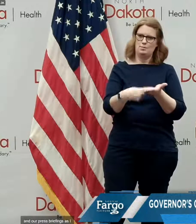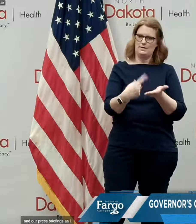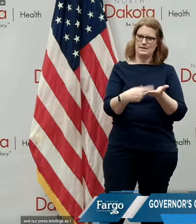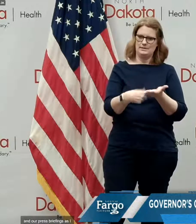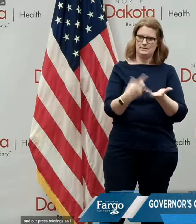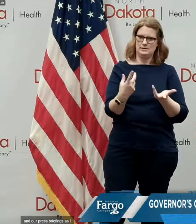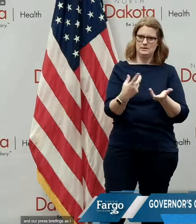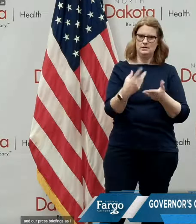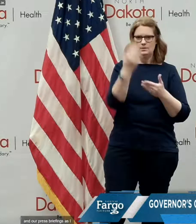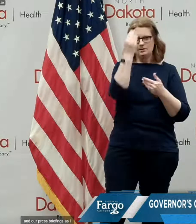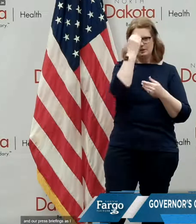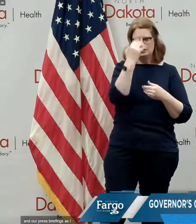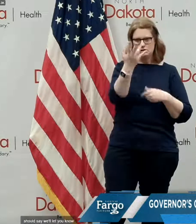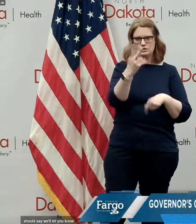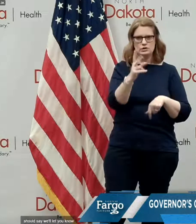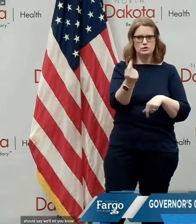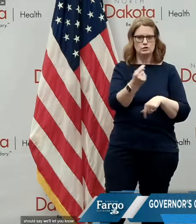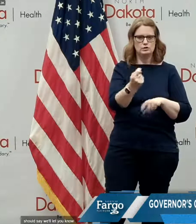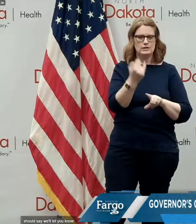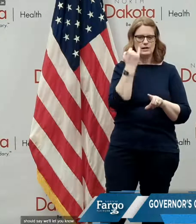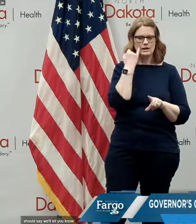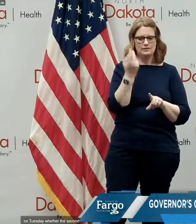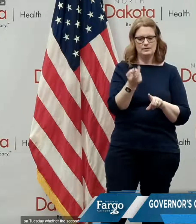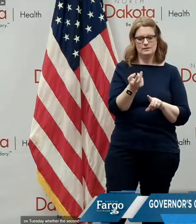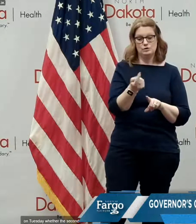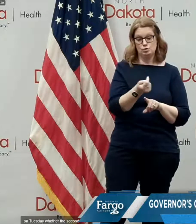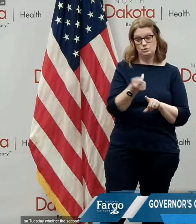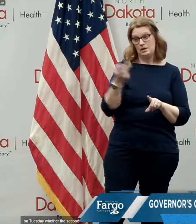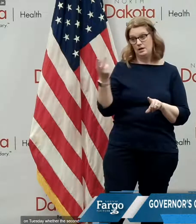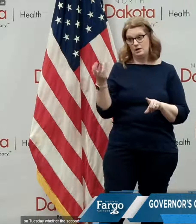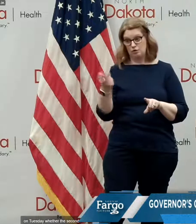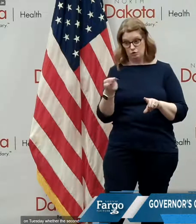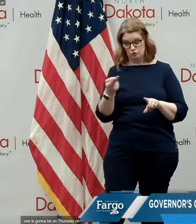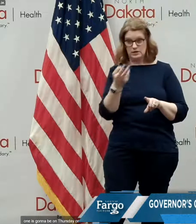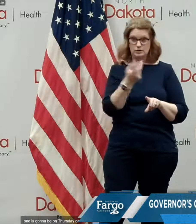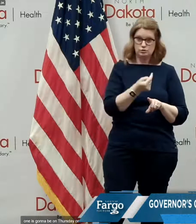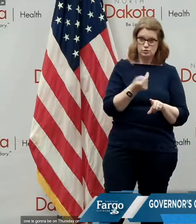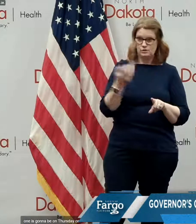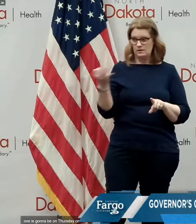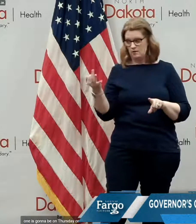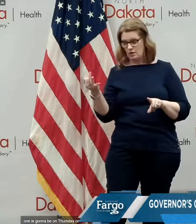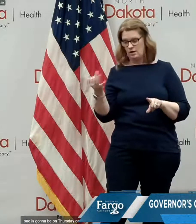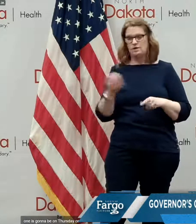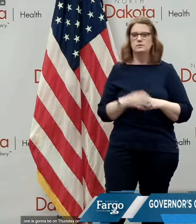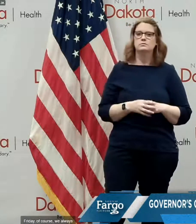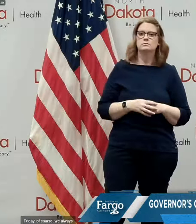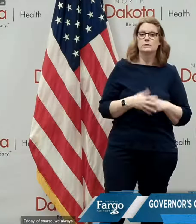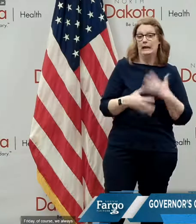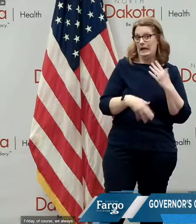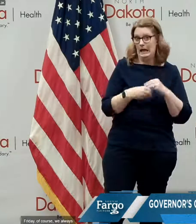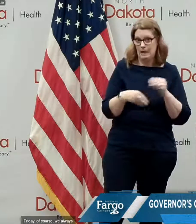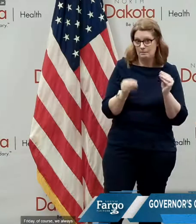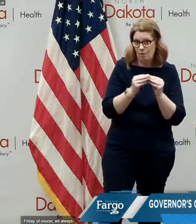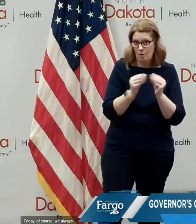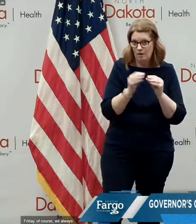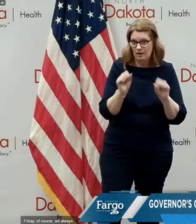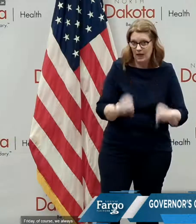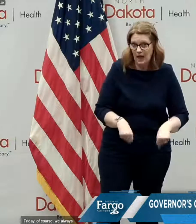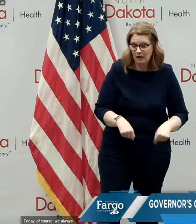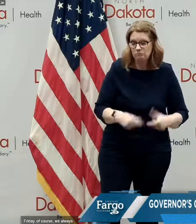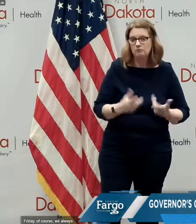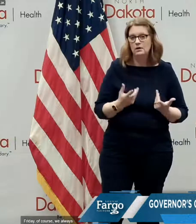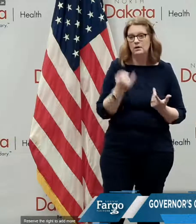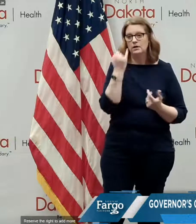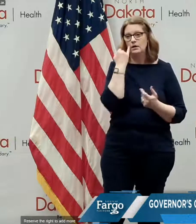let you know on Tuesday whether the second one is going to be on Thursday or Friday. Of course, we always reserve the right to add more if